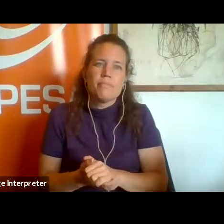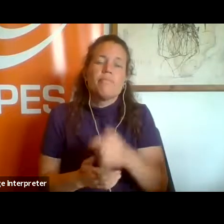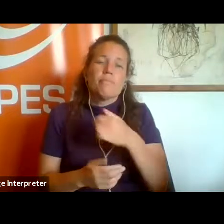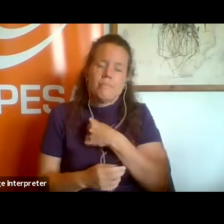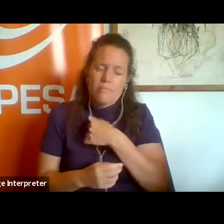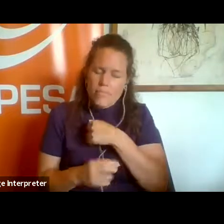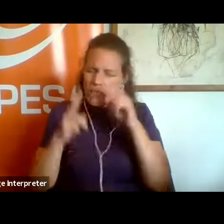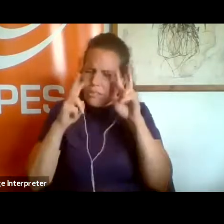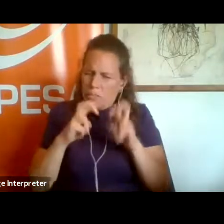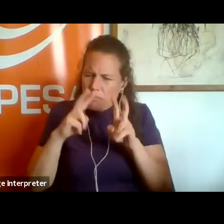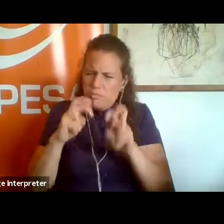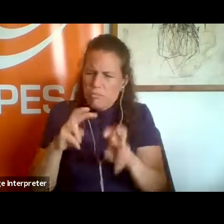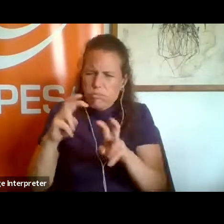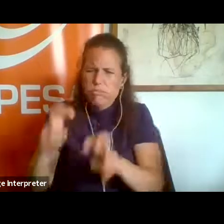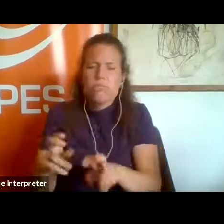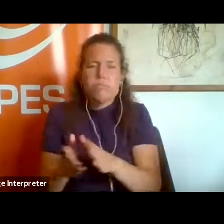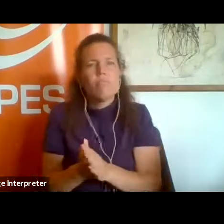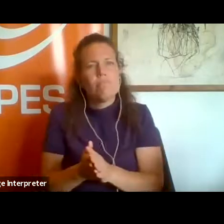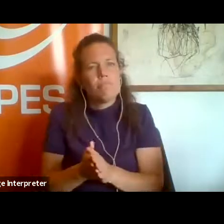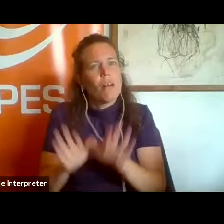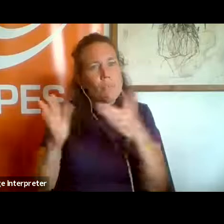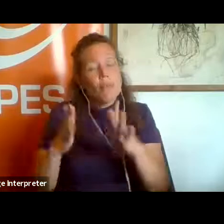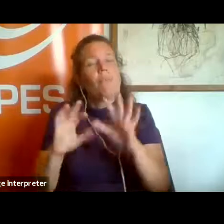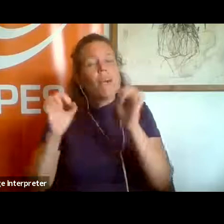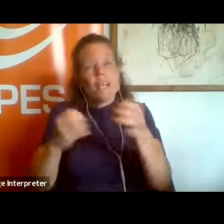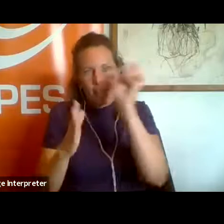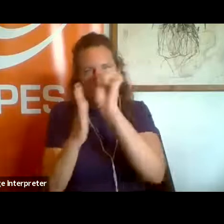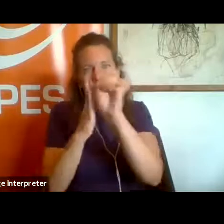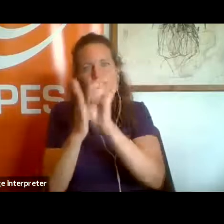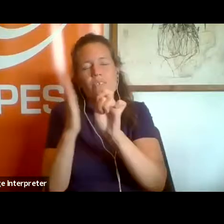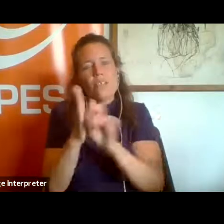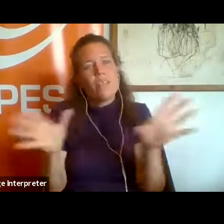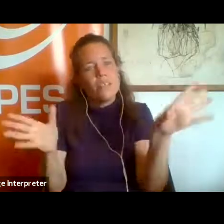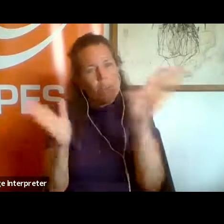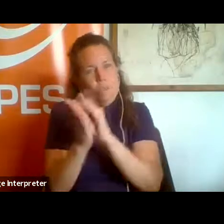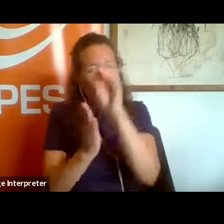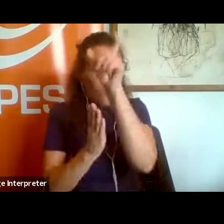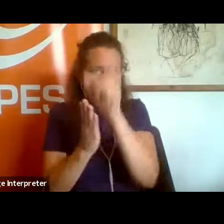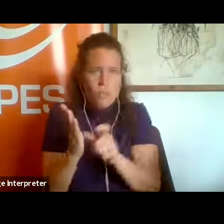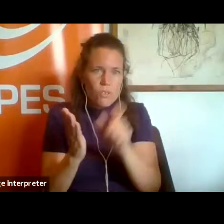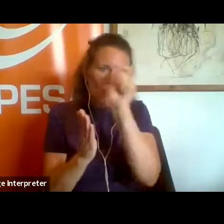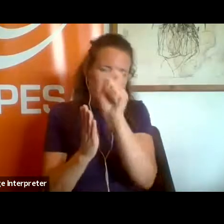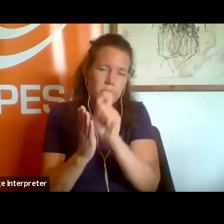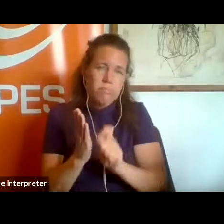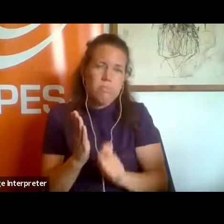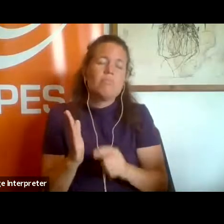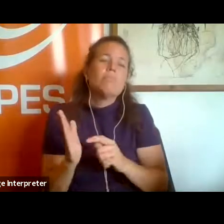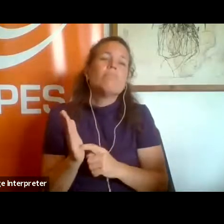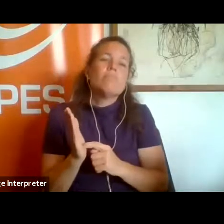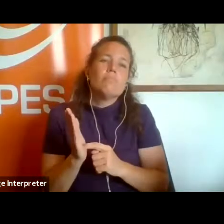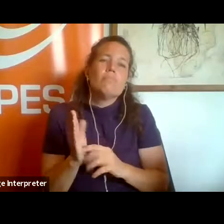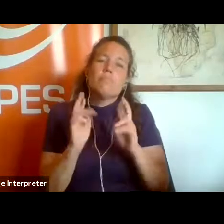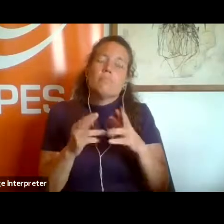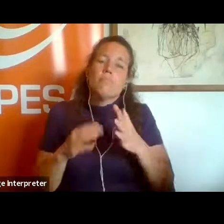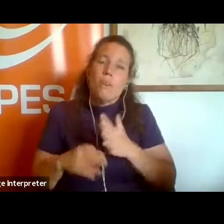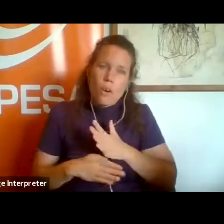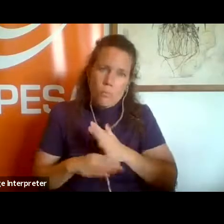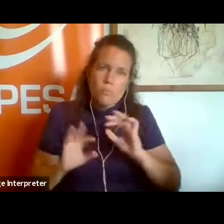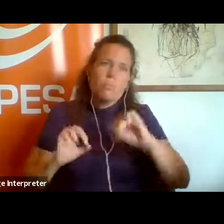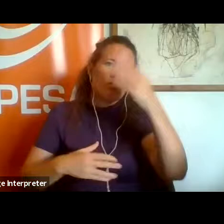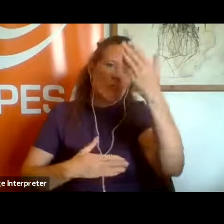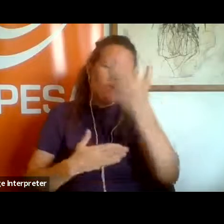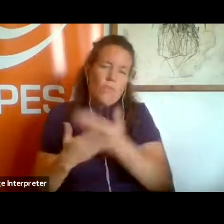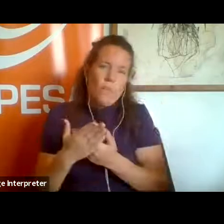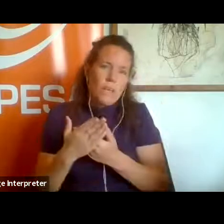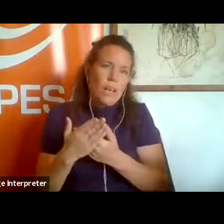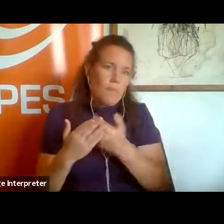investigate further, and I'll draft up a blog post. So I'll put it all together and hopefully have that onto our website in the